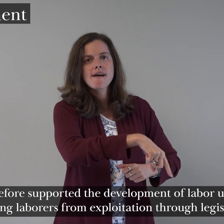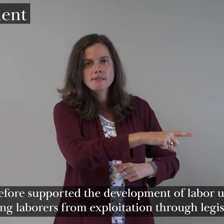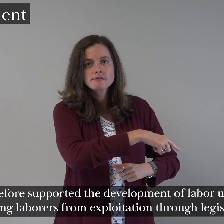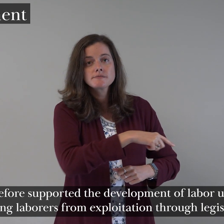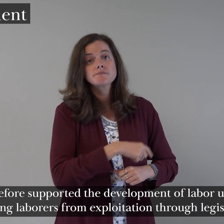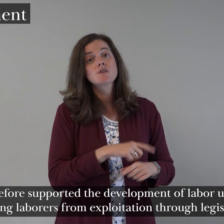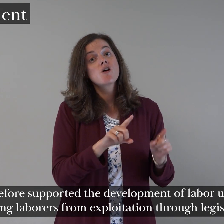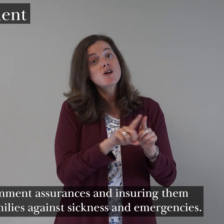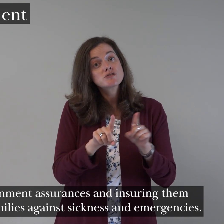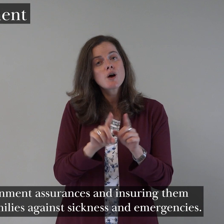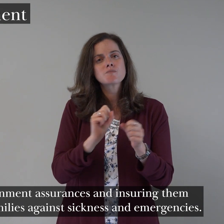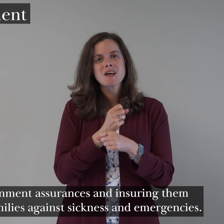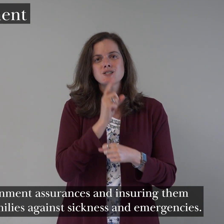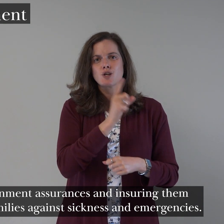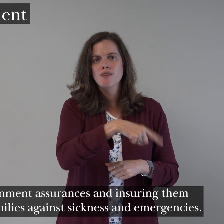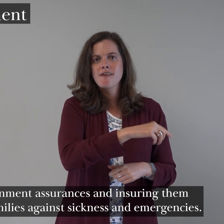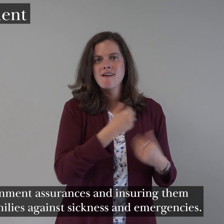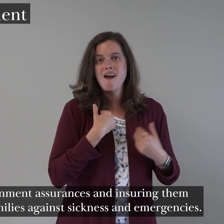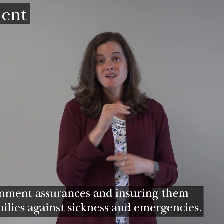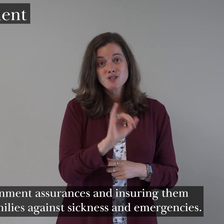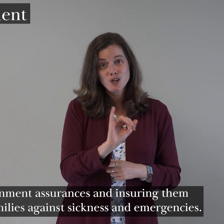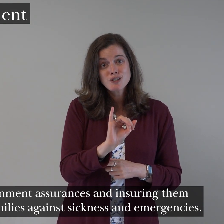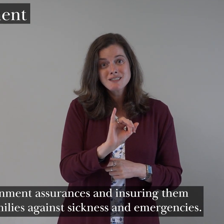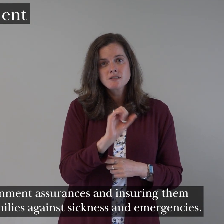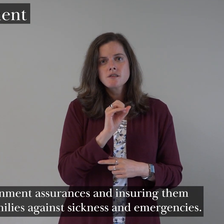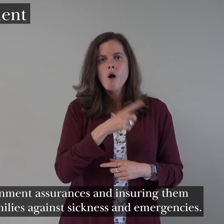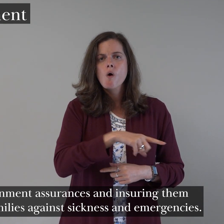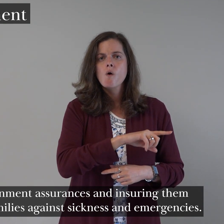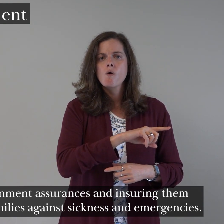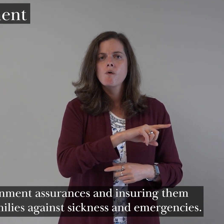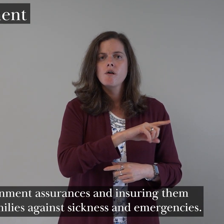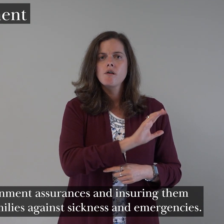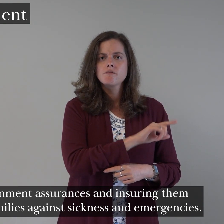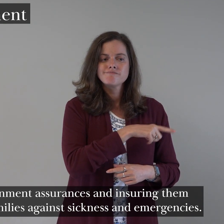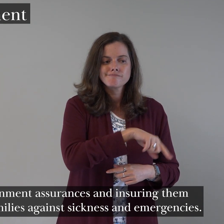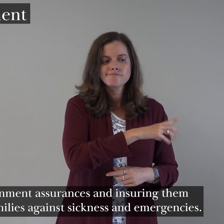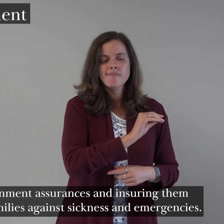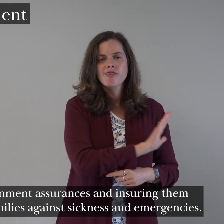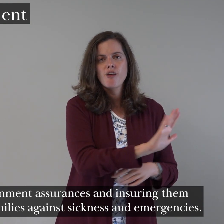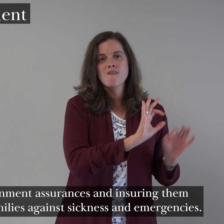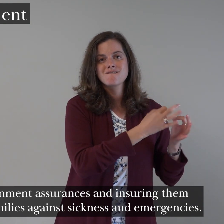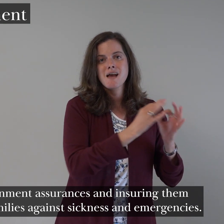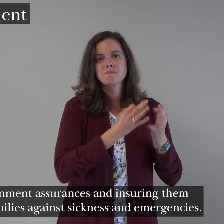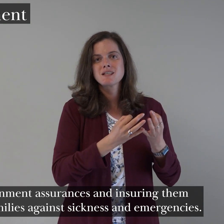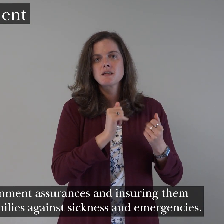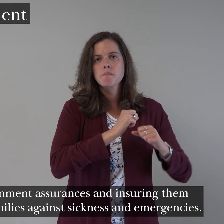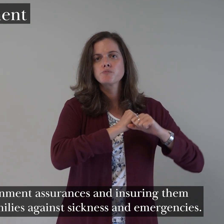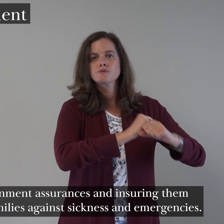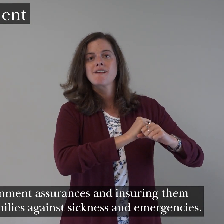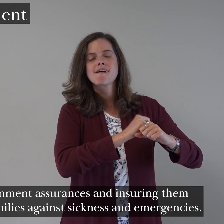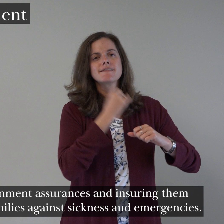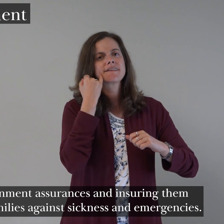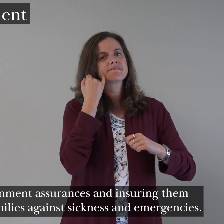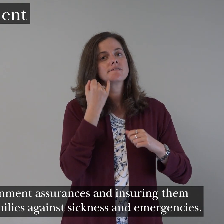and government assurances and ensuring them and their families against sickness and emergencies